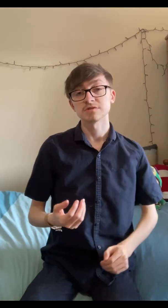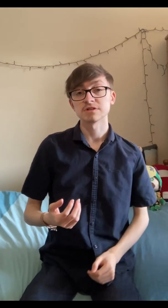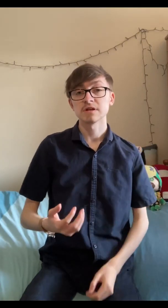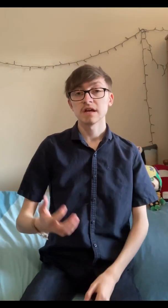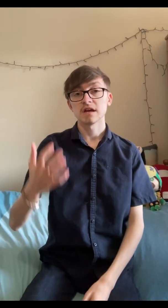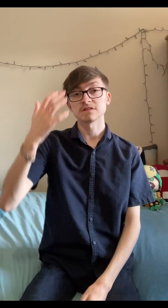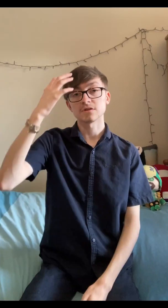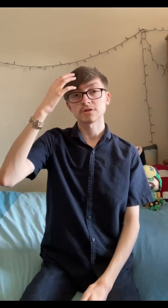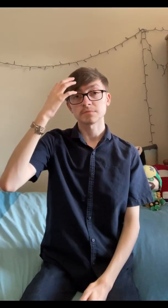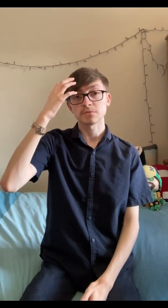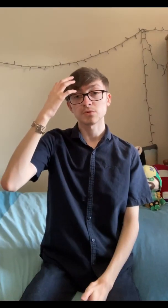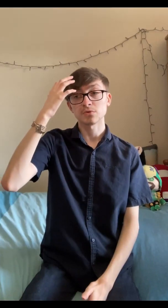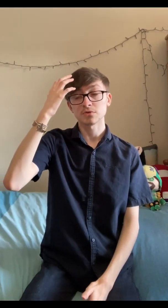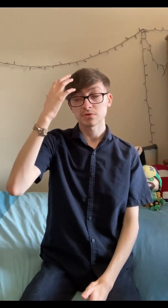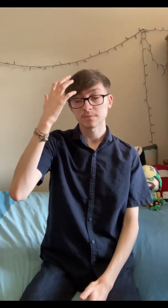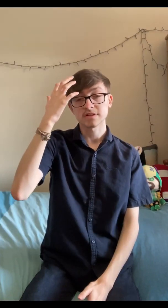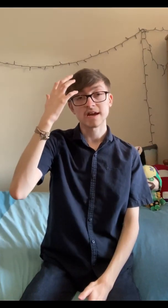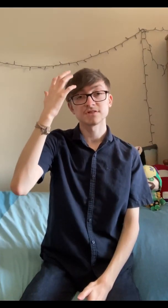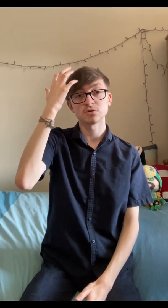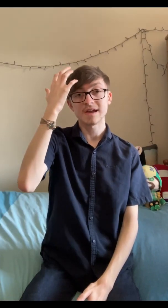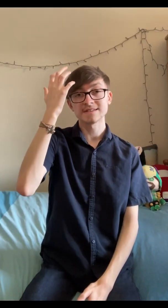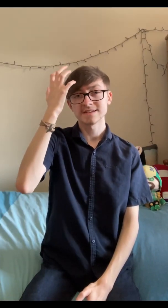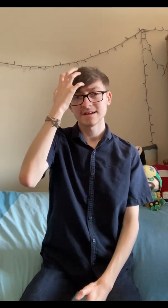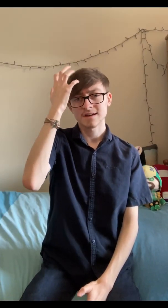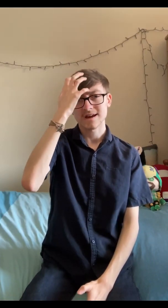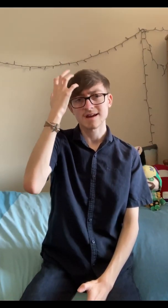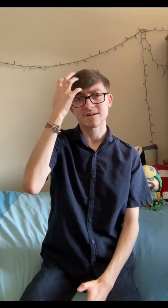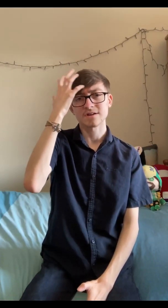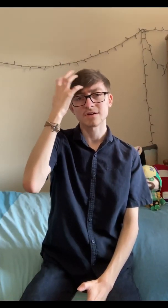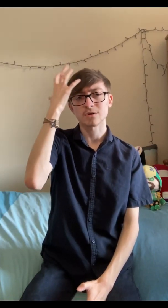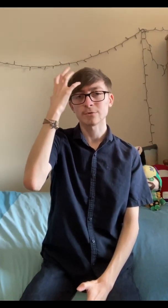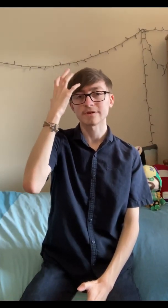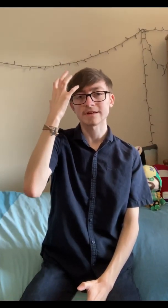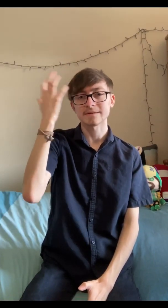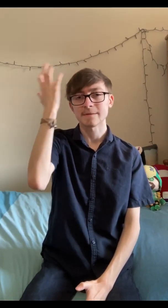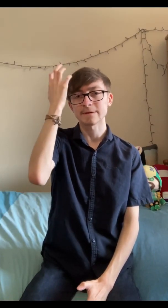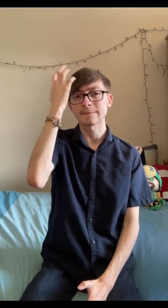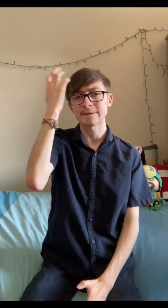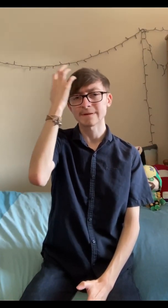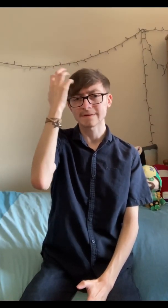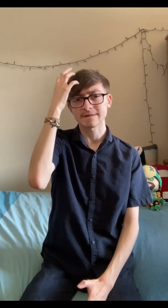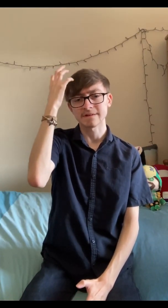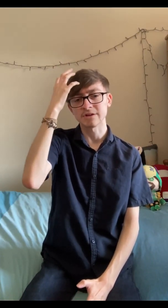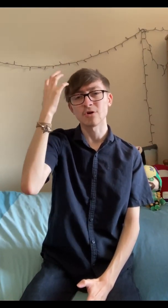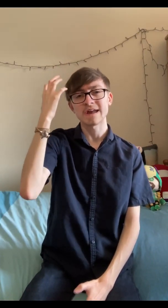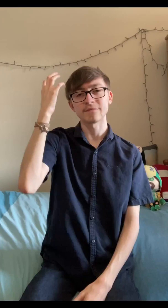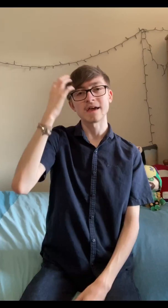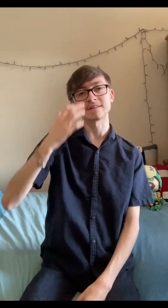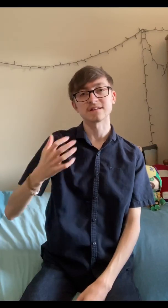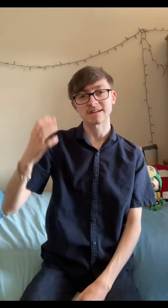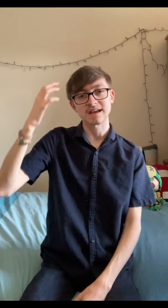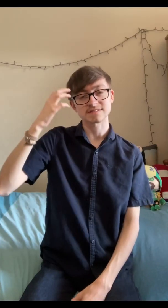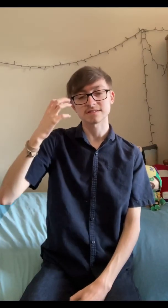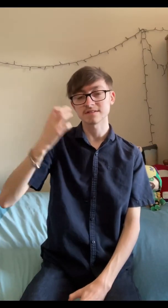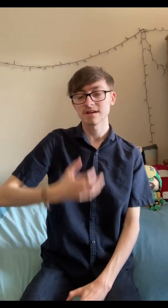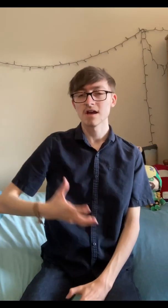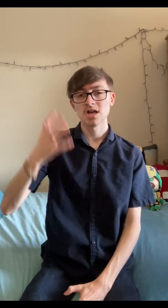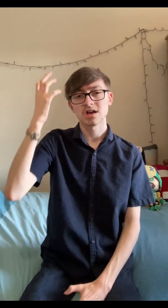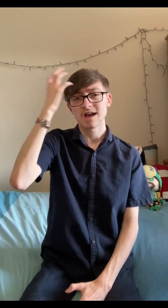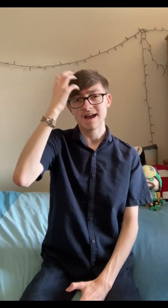do is hold up your dominant hand to your head and kind of like claw at it a little bit, like you got hit on the head, like an accident.